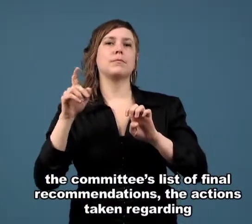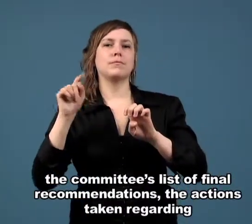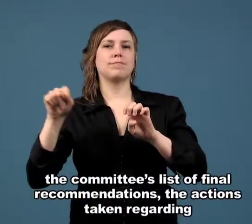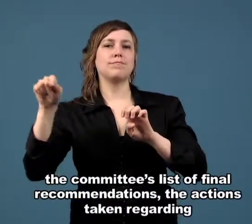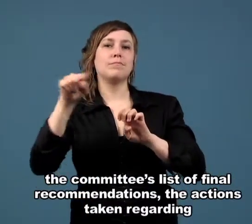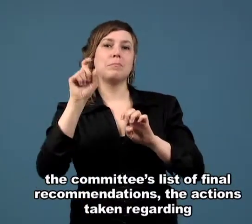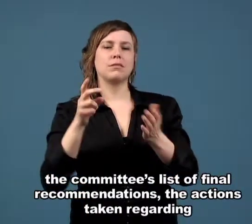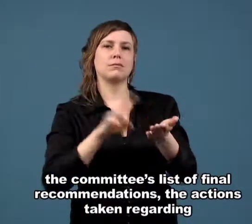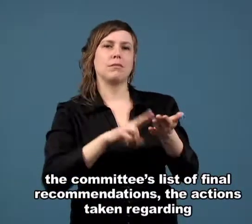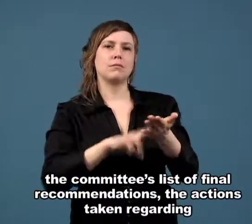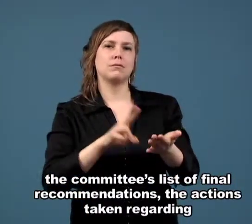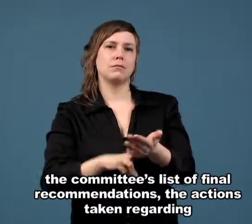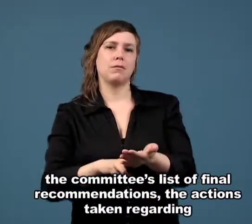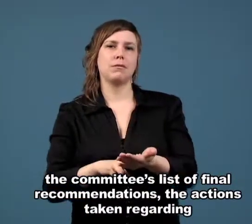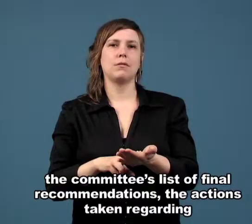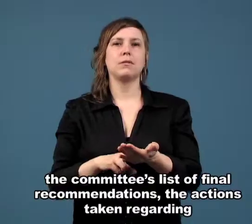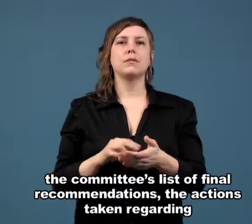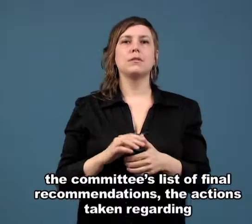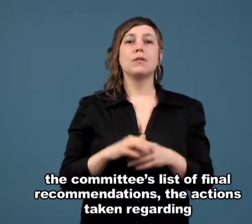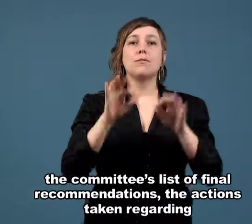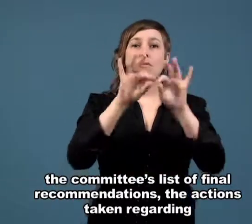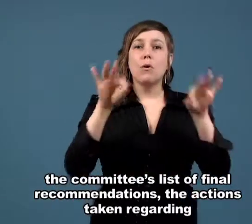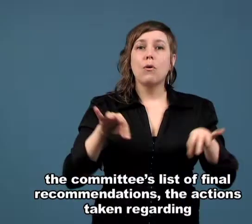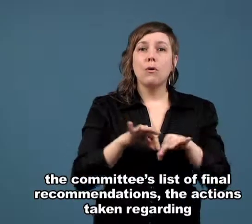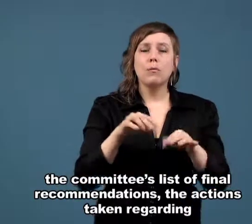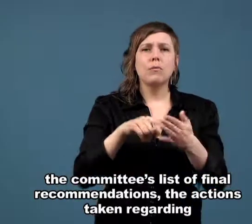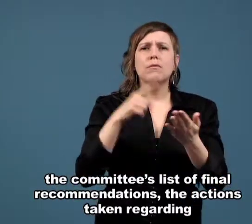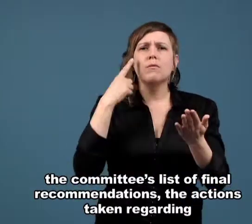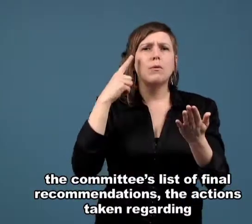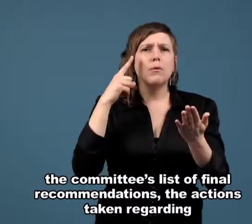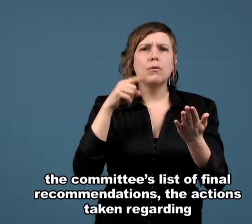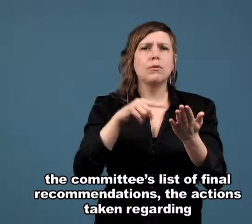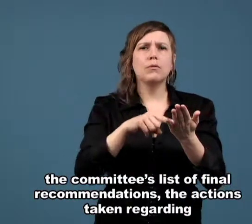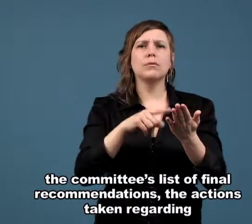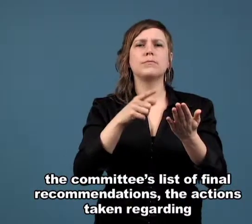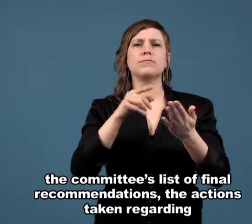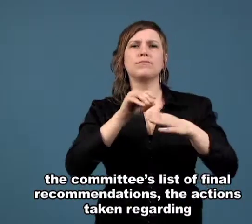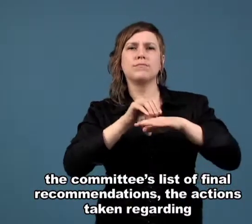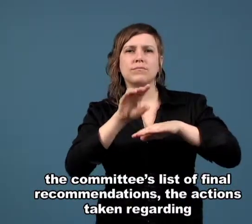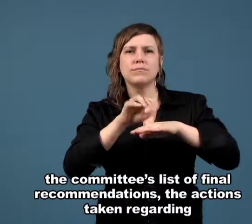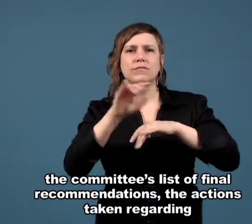of final recommendations, the actions taken regarding